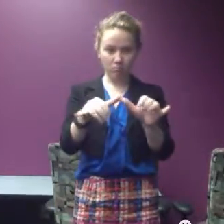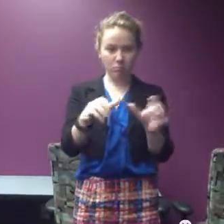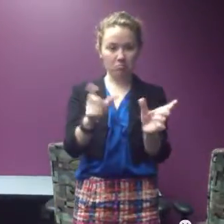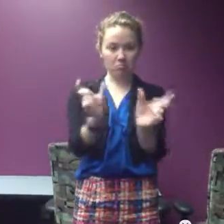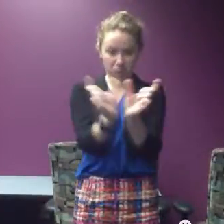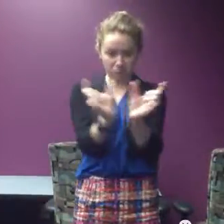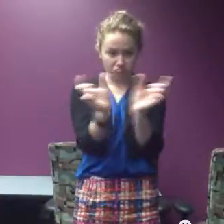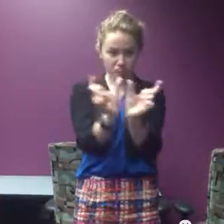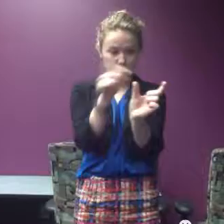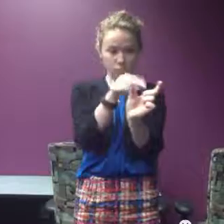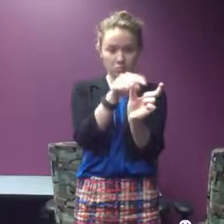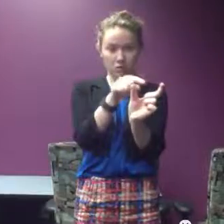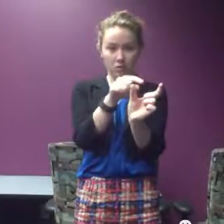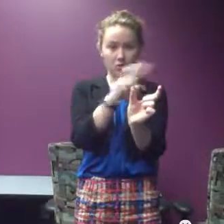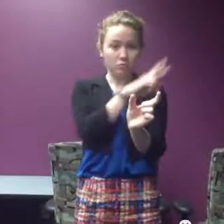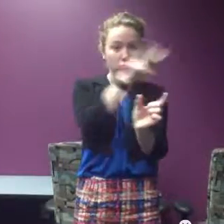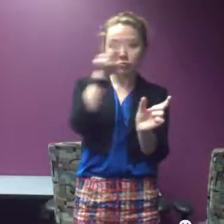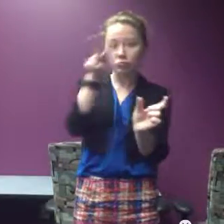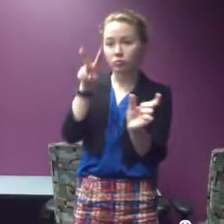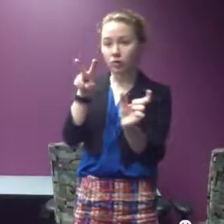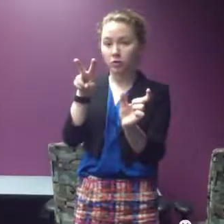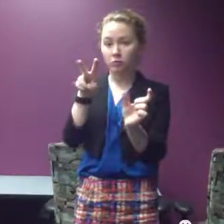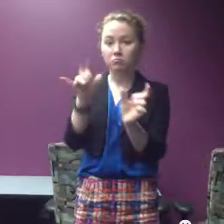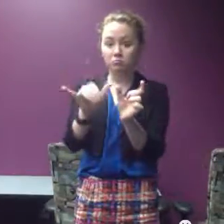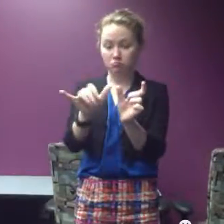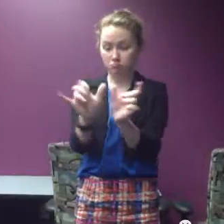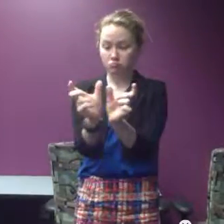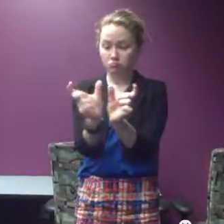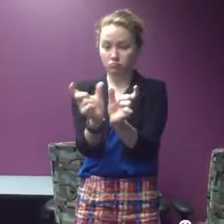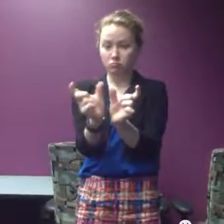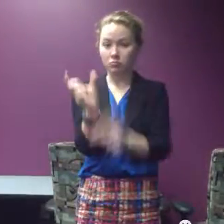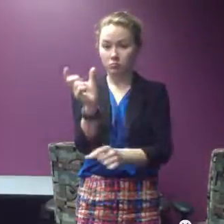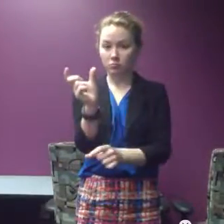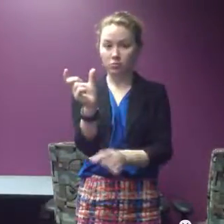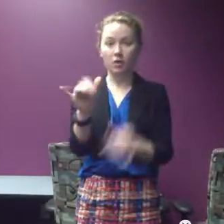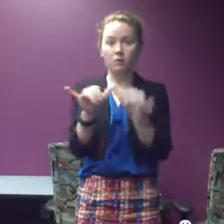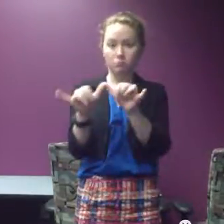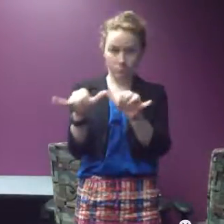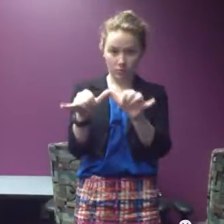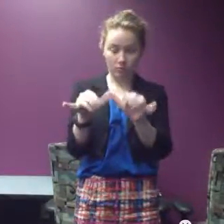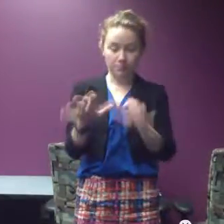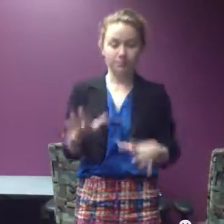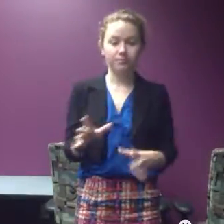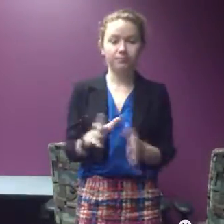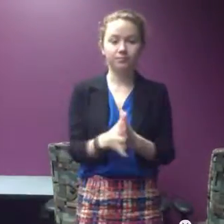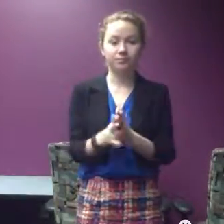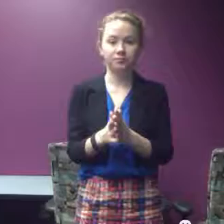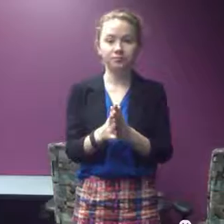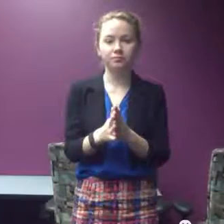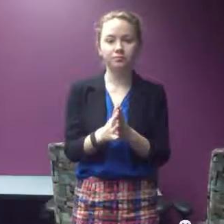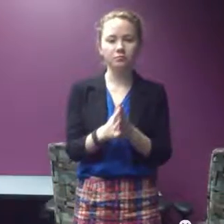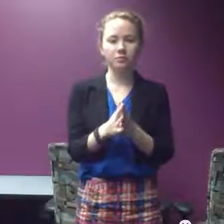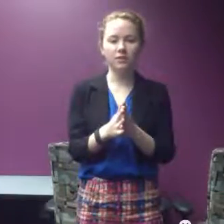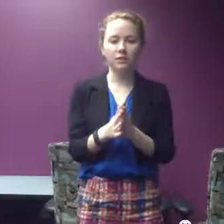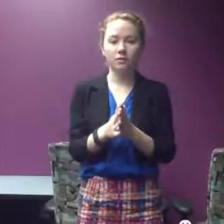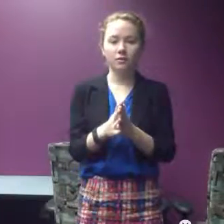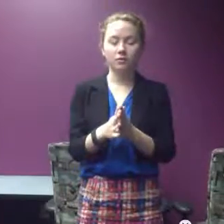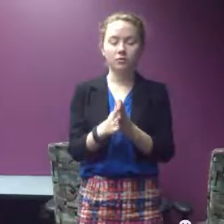which means to measure. So to look around and measure is what